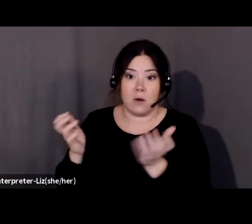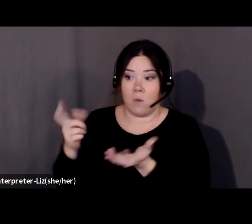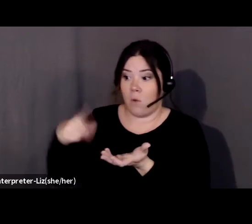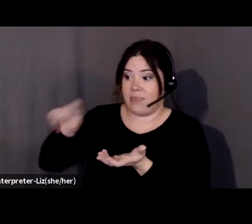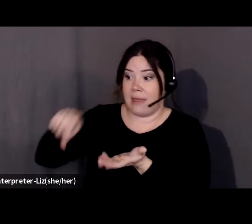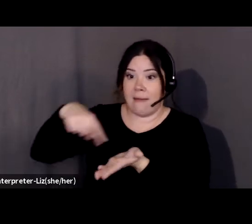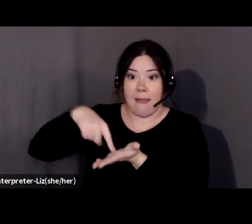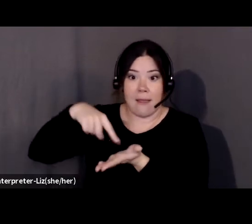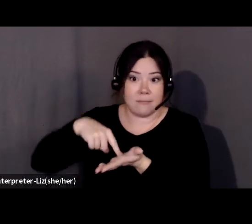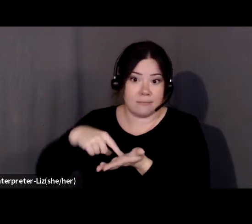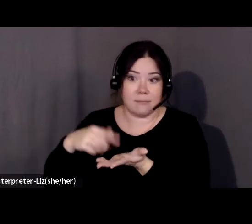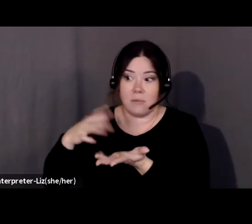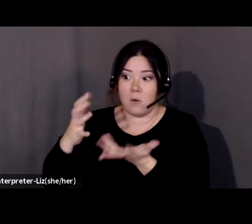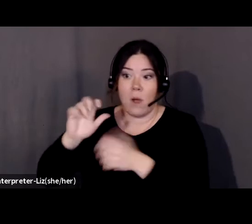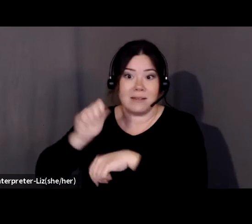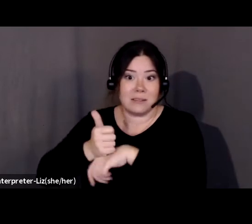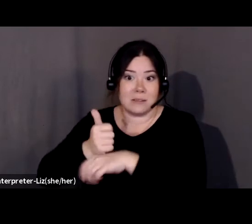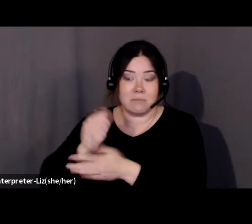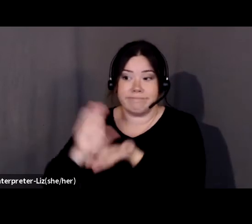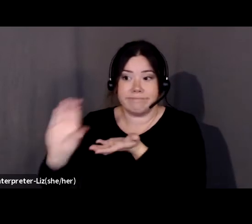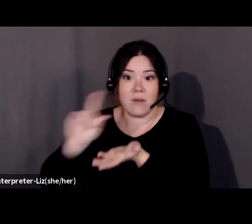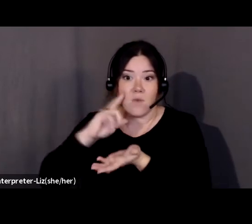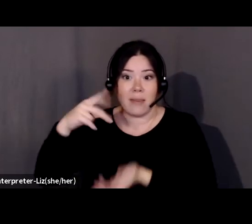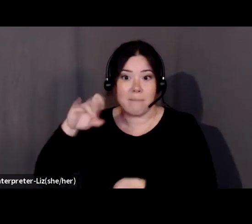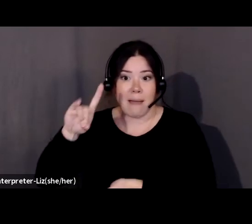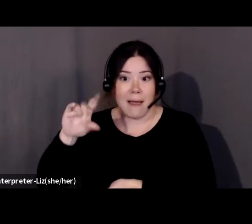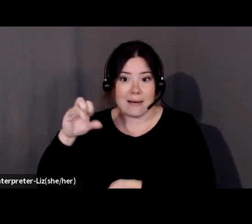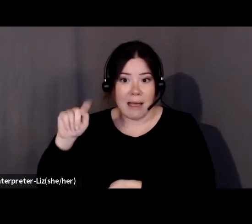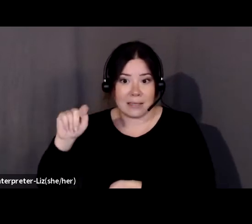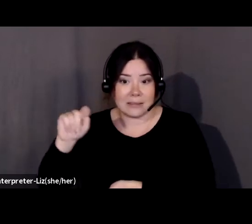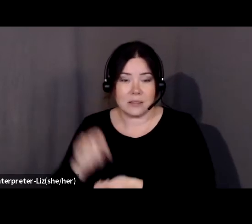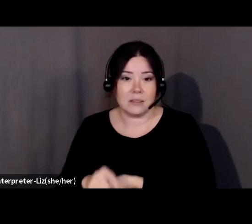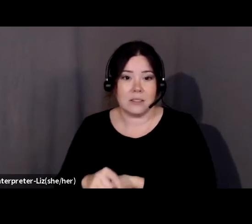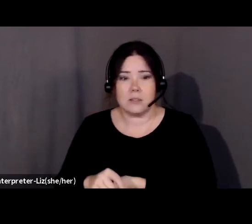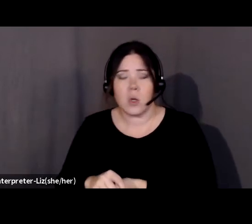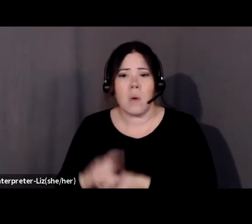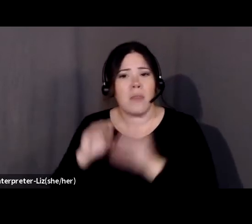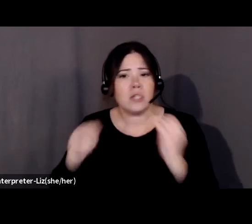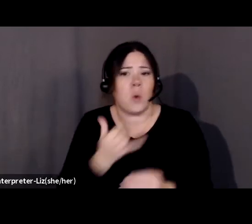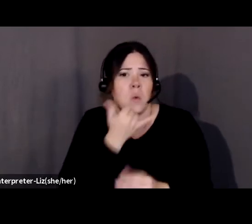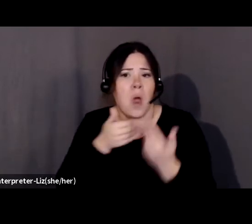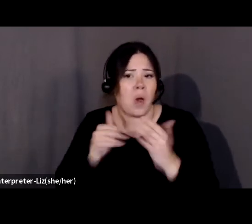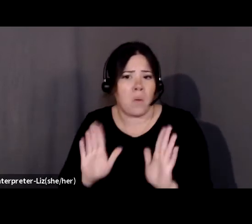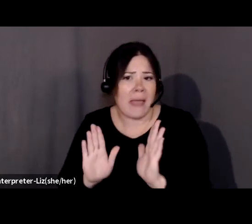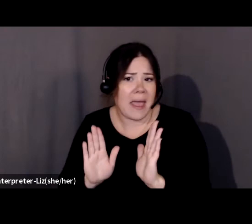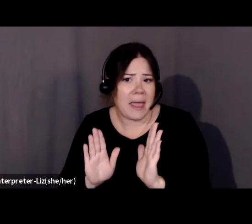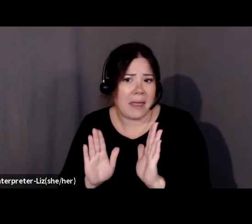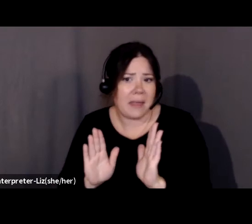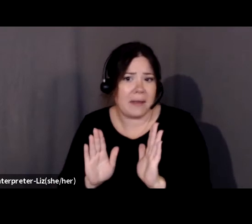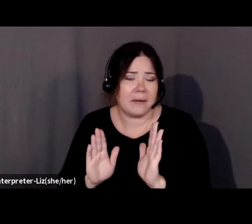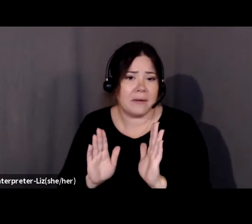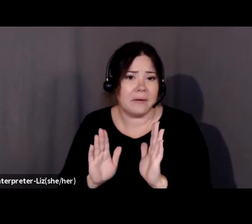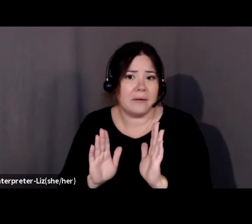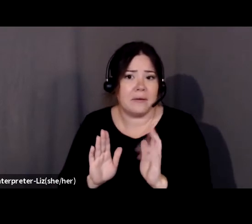finances are allocated for the podcast. So I wouldn't necessarily say there's a wrong way to do it. And